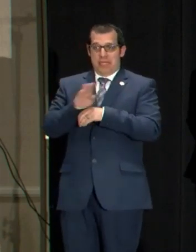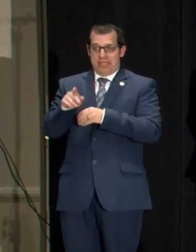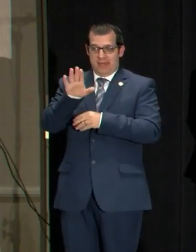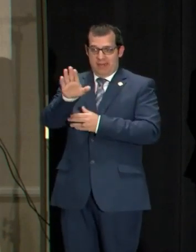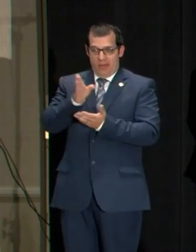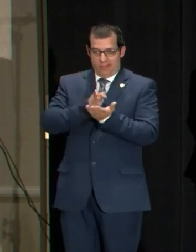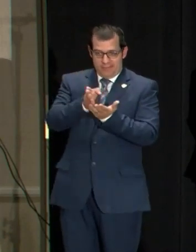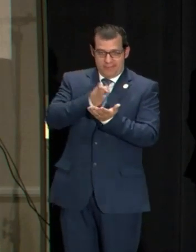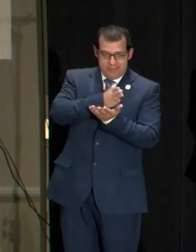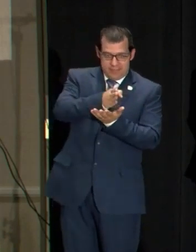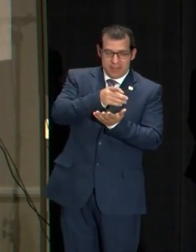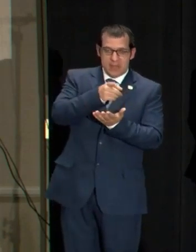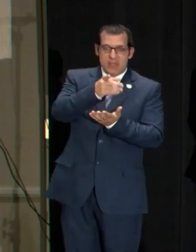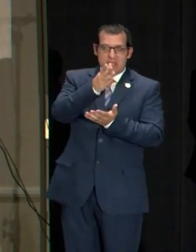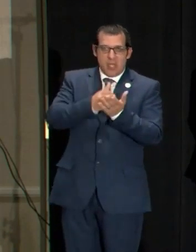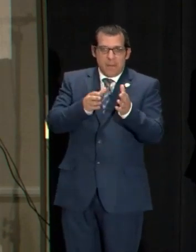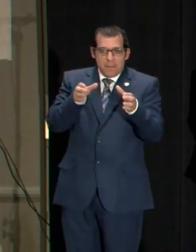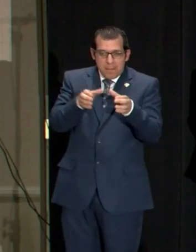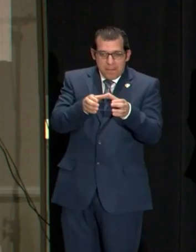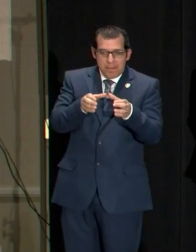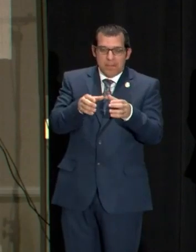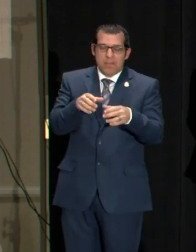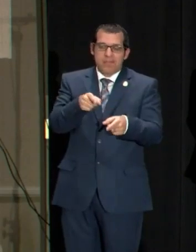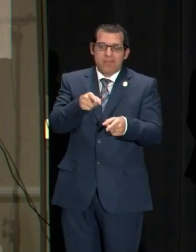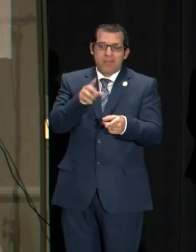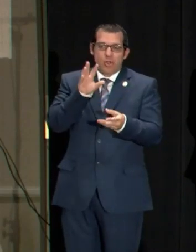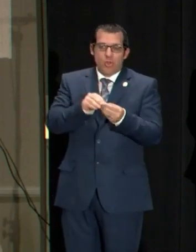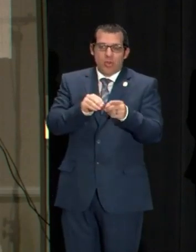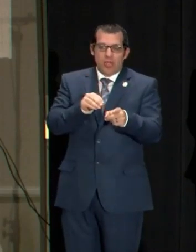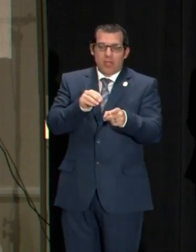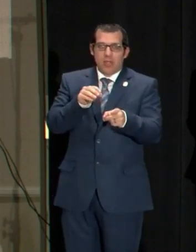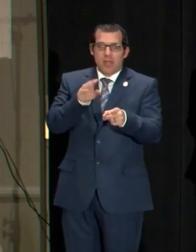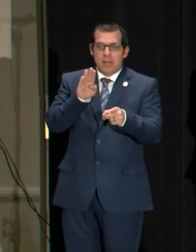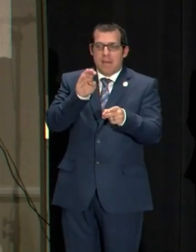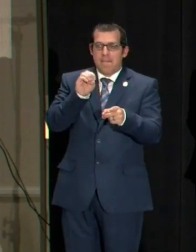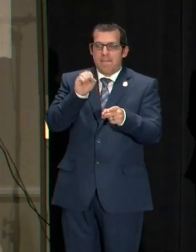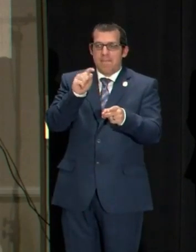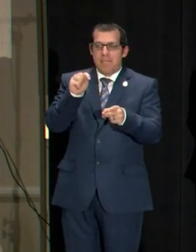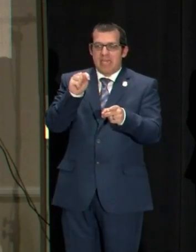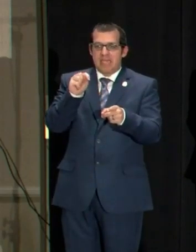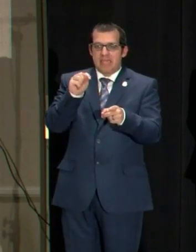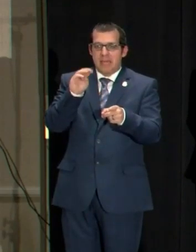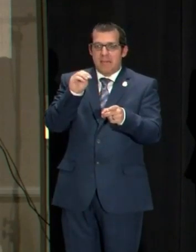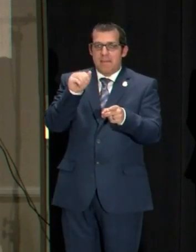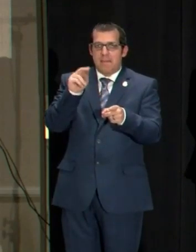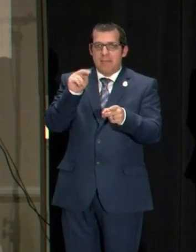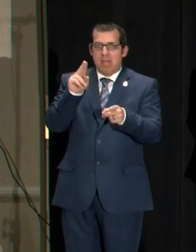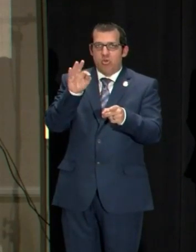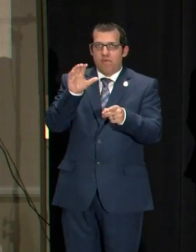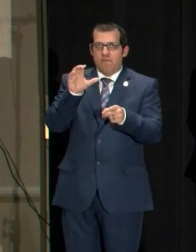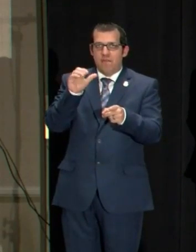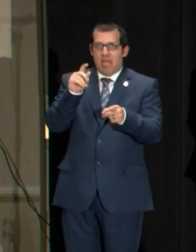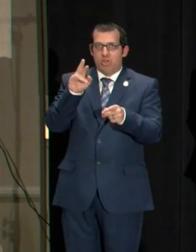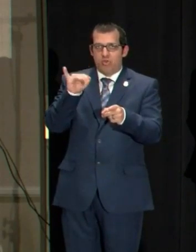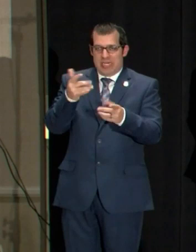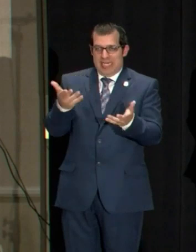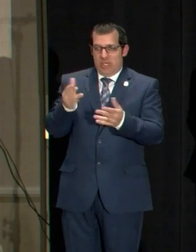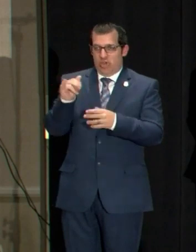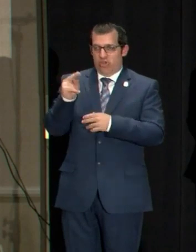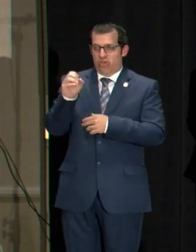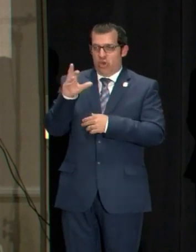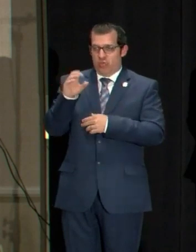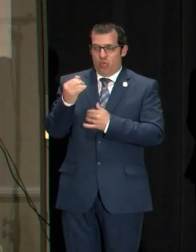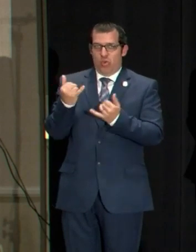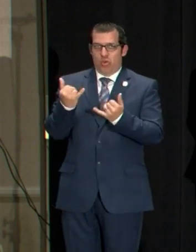that have had some small clusters as well, including the Best Manufacturing here in Jonesboro, with a total of